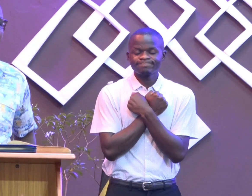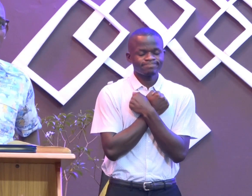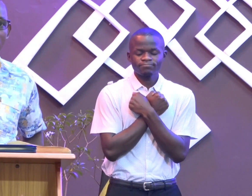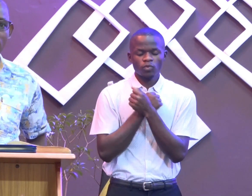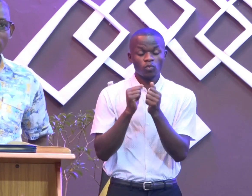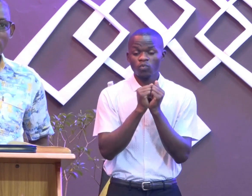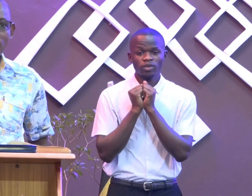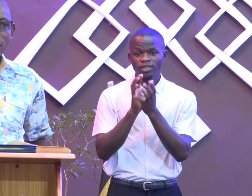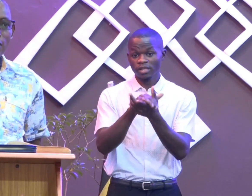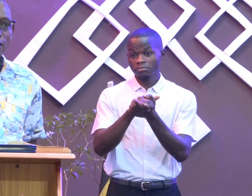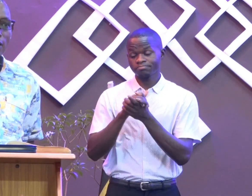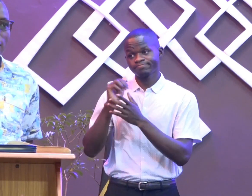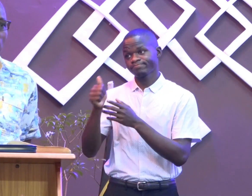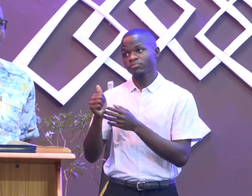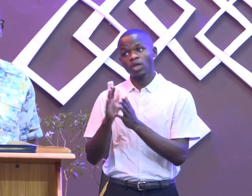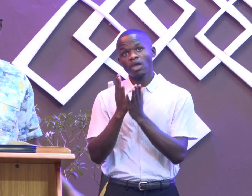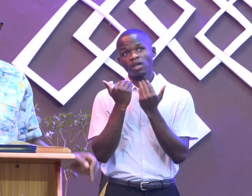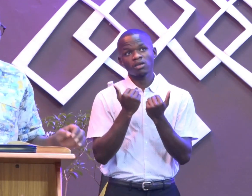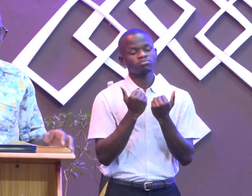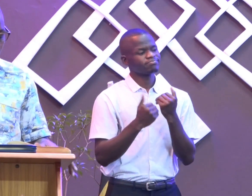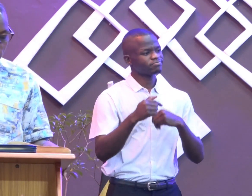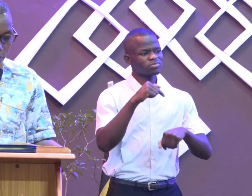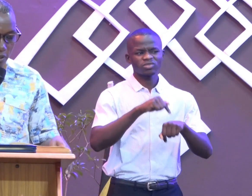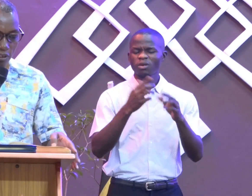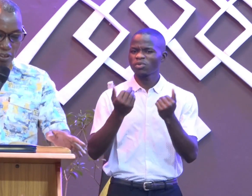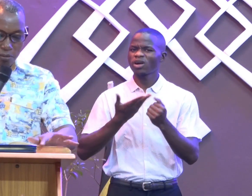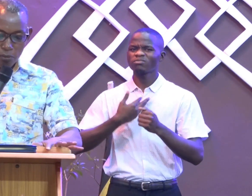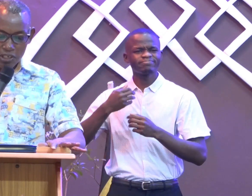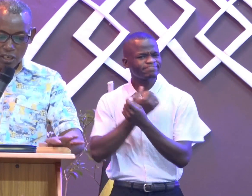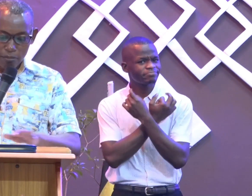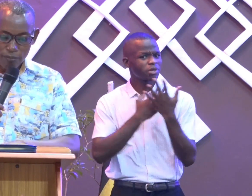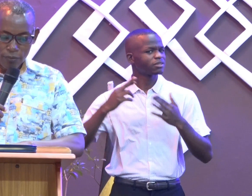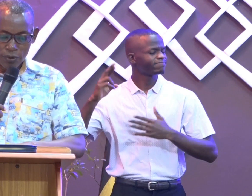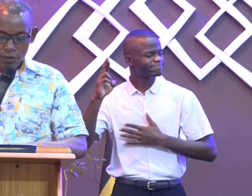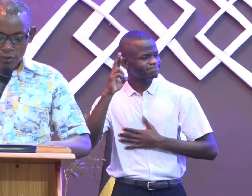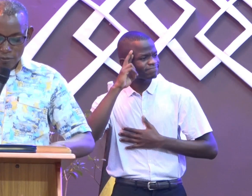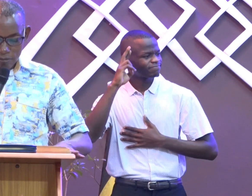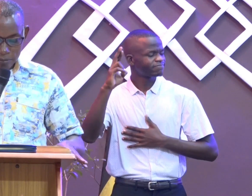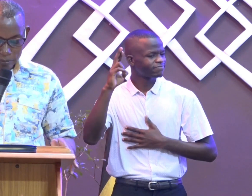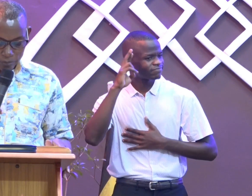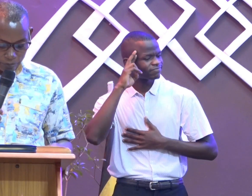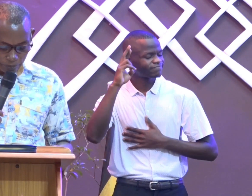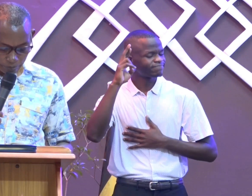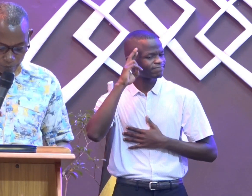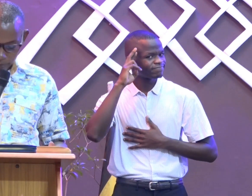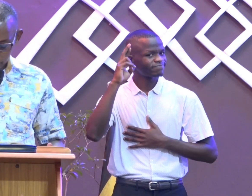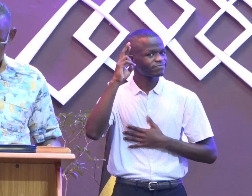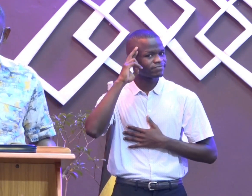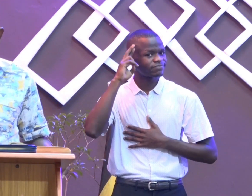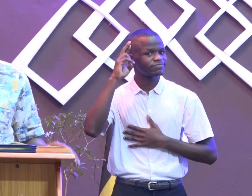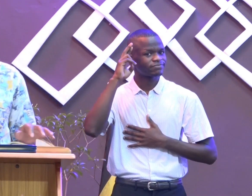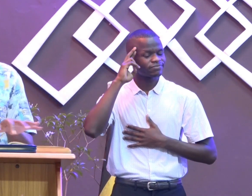n'omwagalwa we. Kaseera kana ateekwa okubanga alina ebijjukizo bingi ebimuyitamu. And most importantly, we want to reach